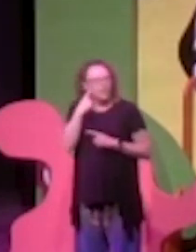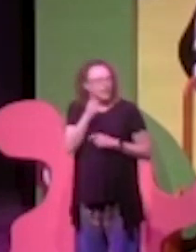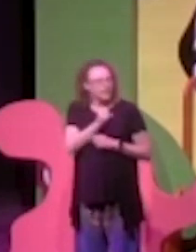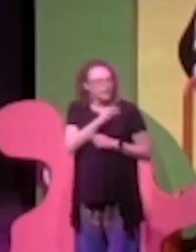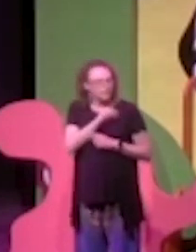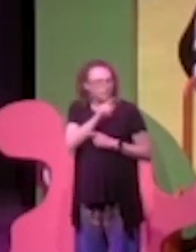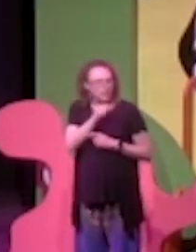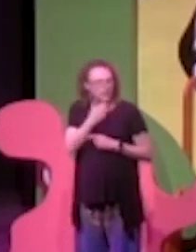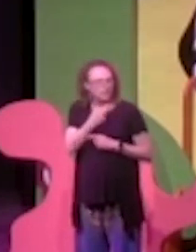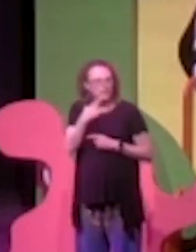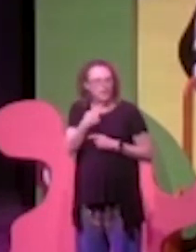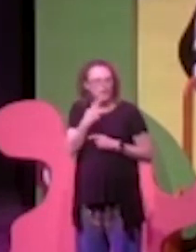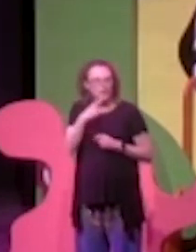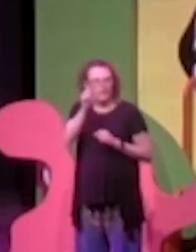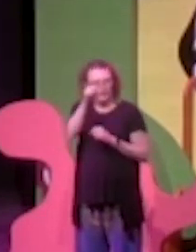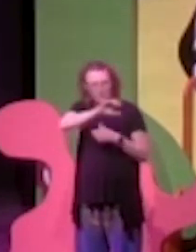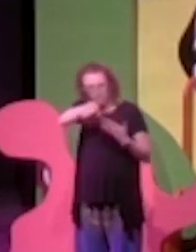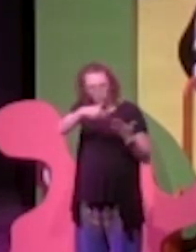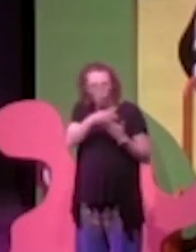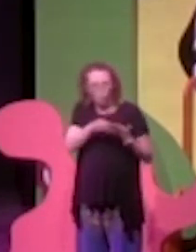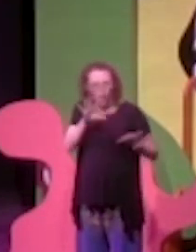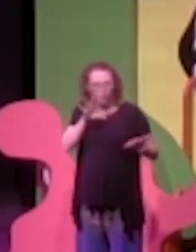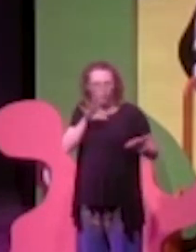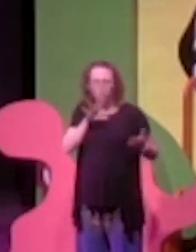in 1776,